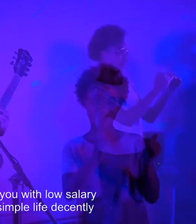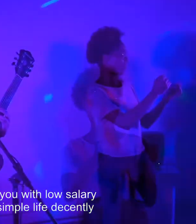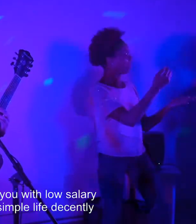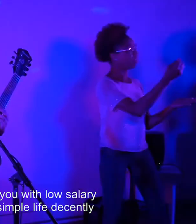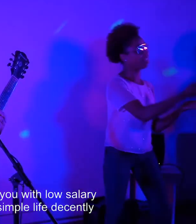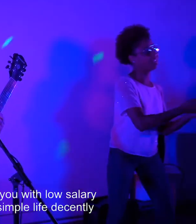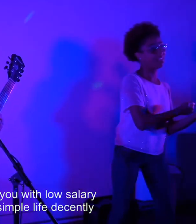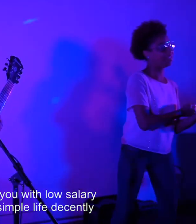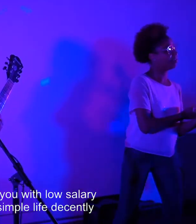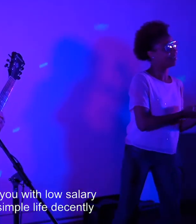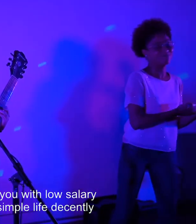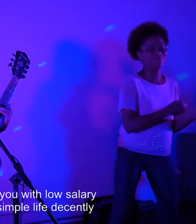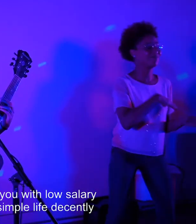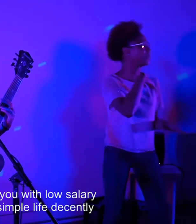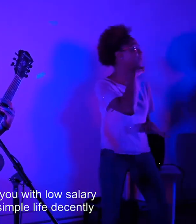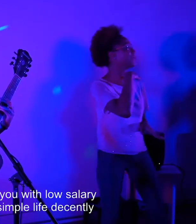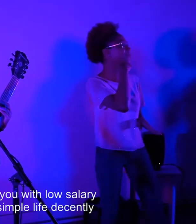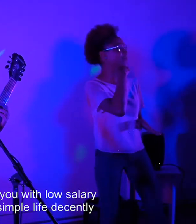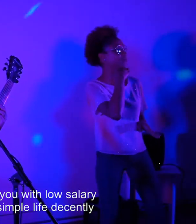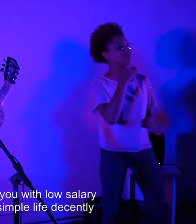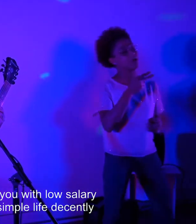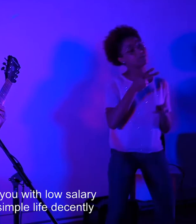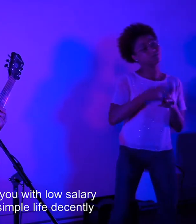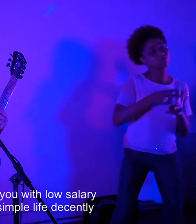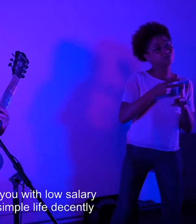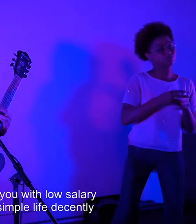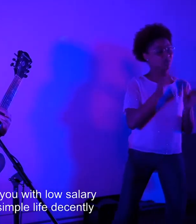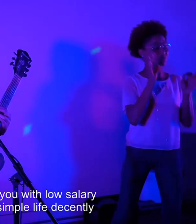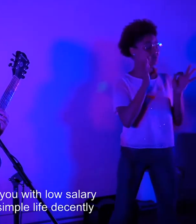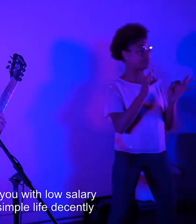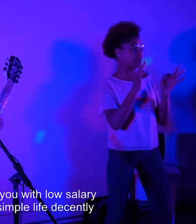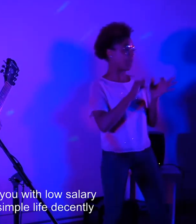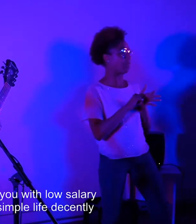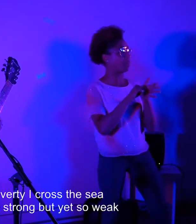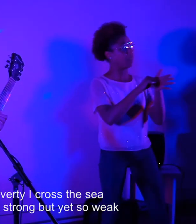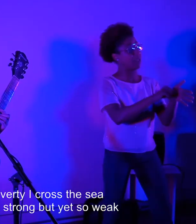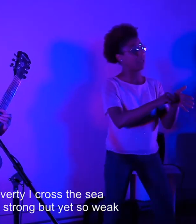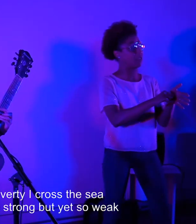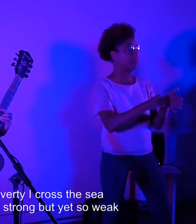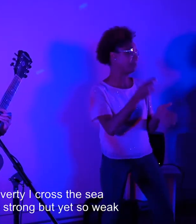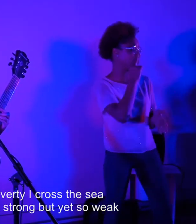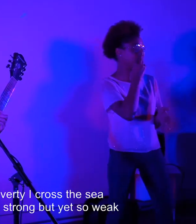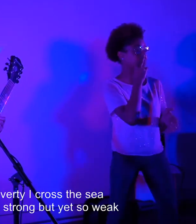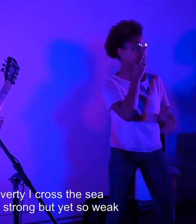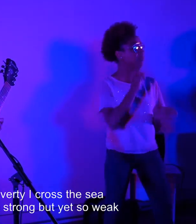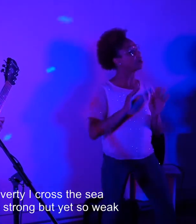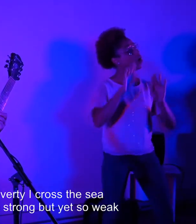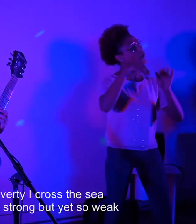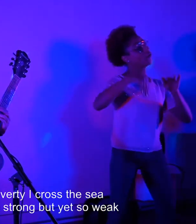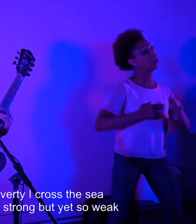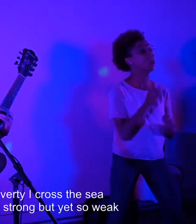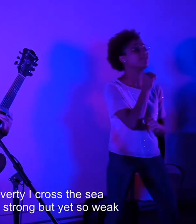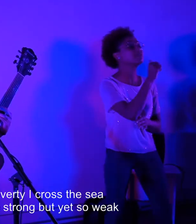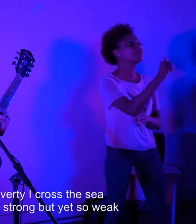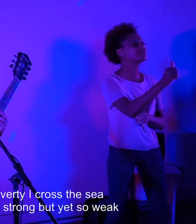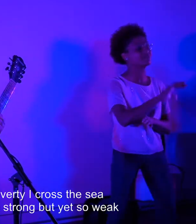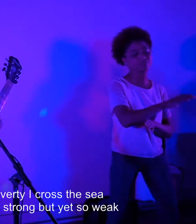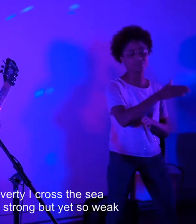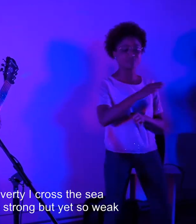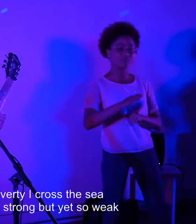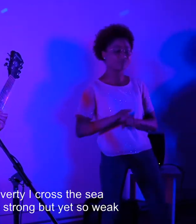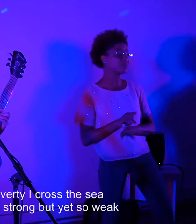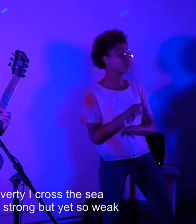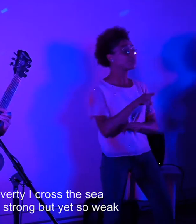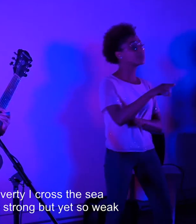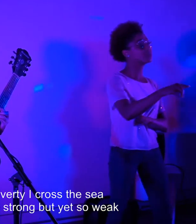with low salaries, not enough to live a simple life decently. Trying to survive the poverty across the